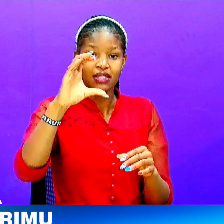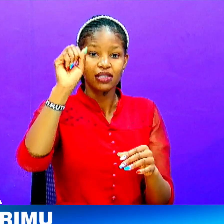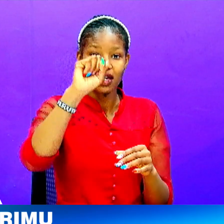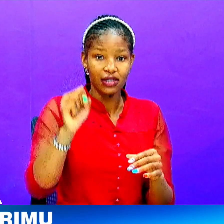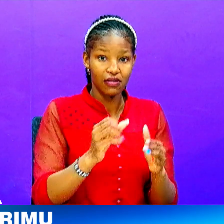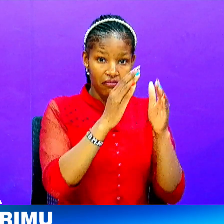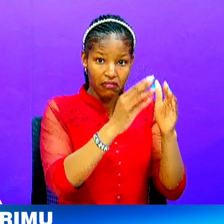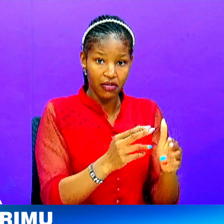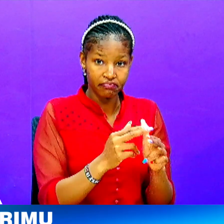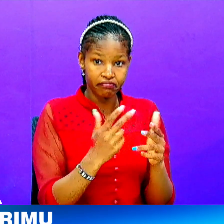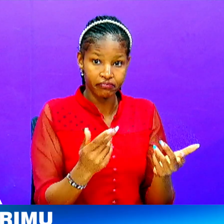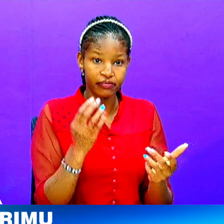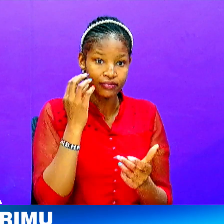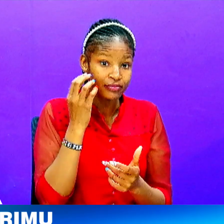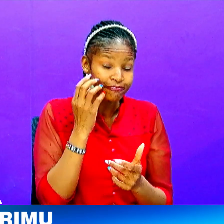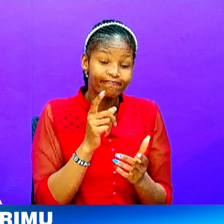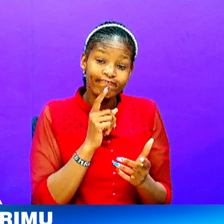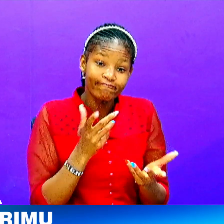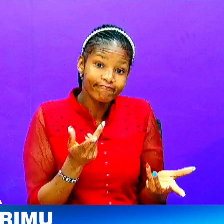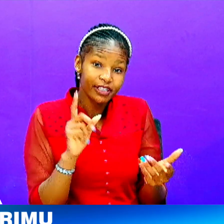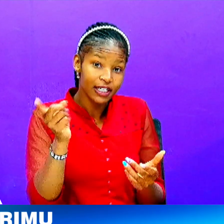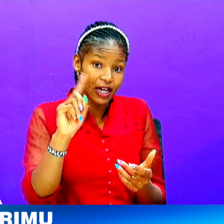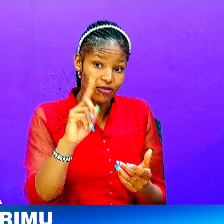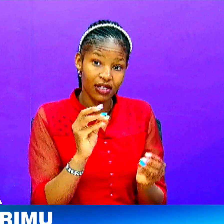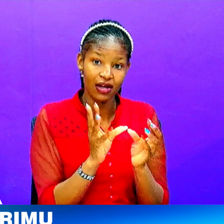The Nairobi meeting will bring together